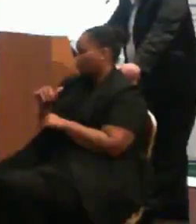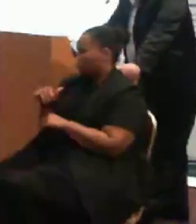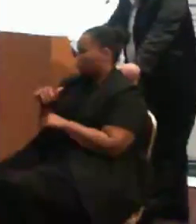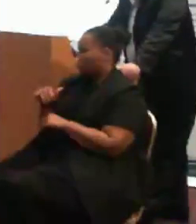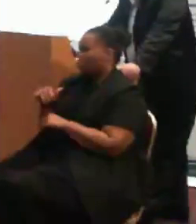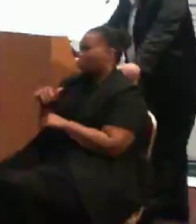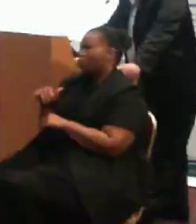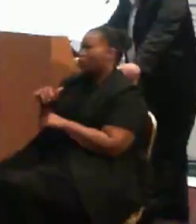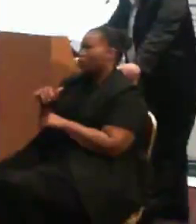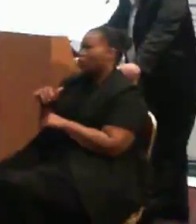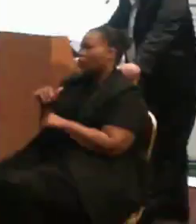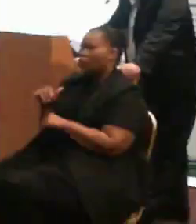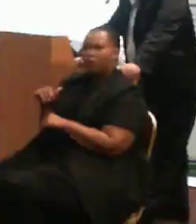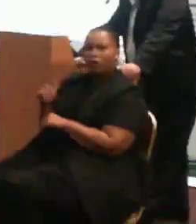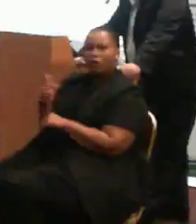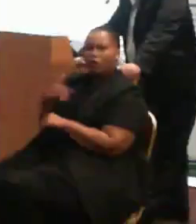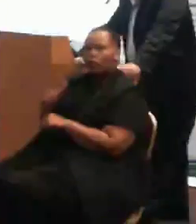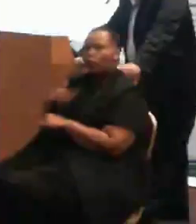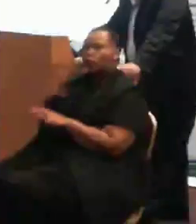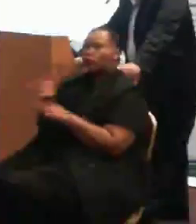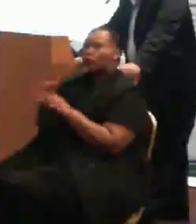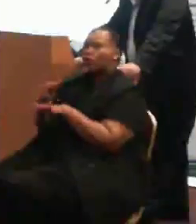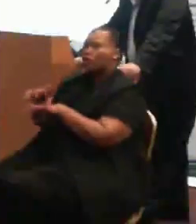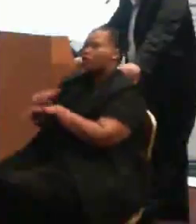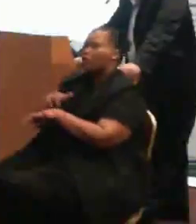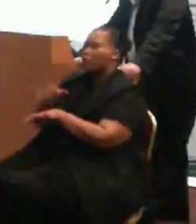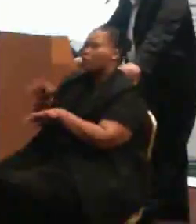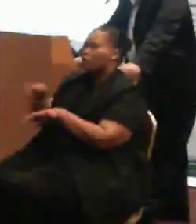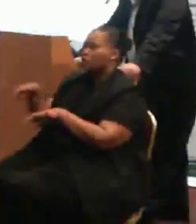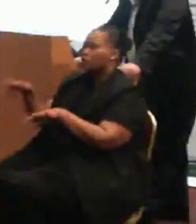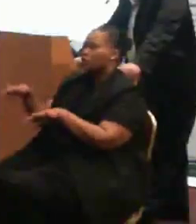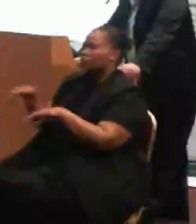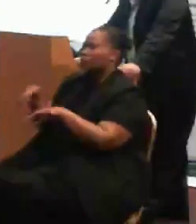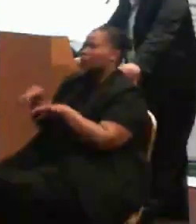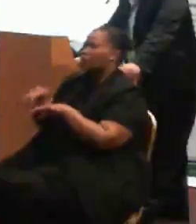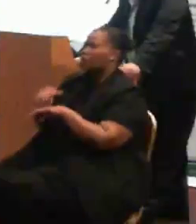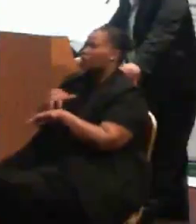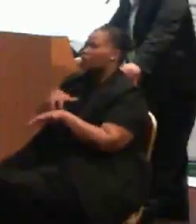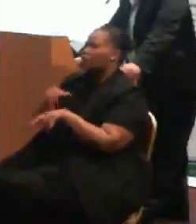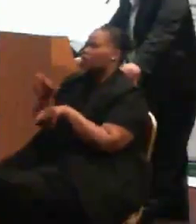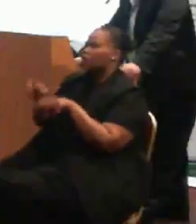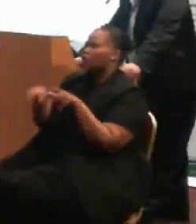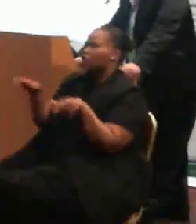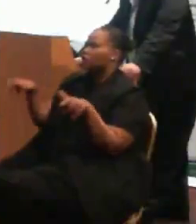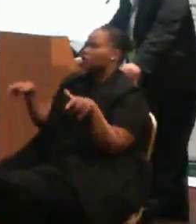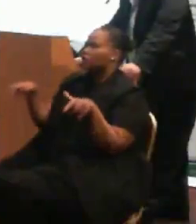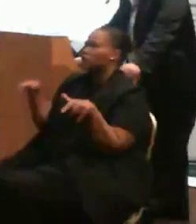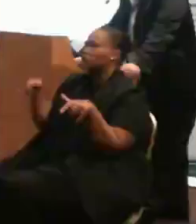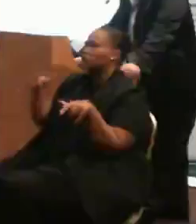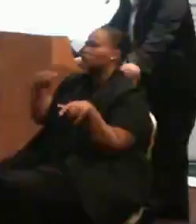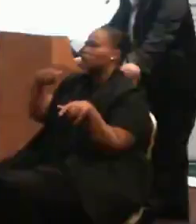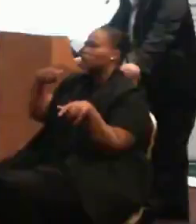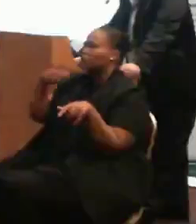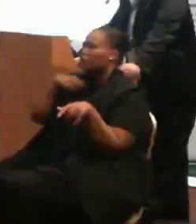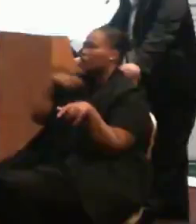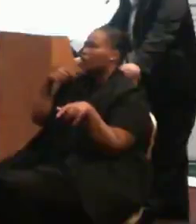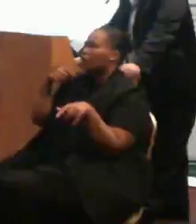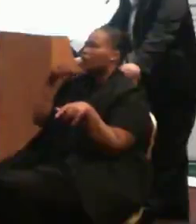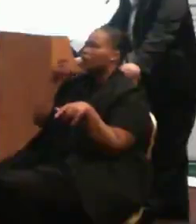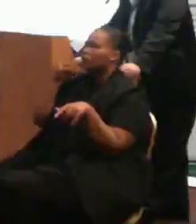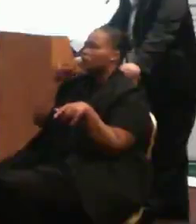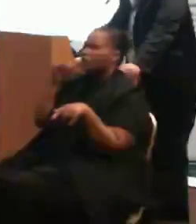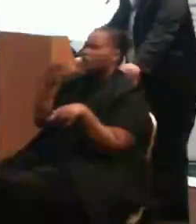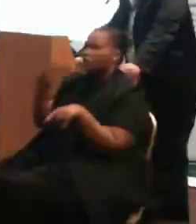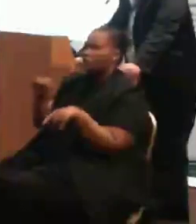And I want to refer to the farmers. The farmers, and I have personal first-hand account of this because my family